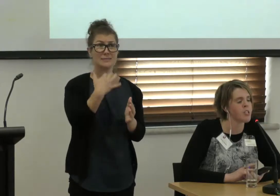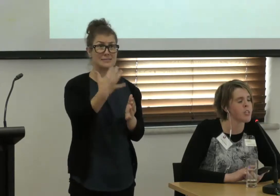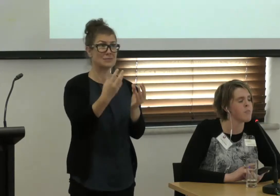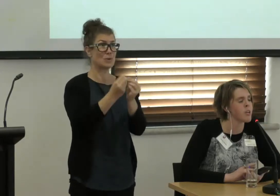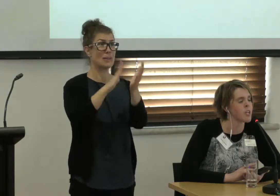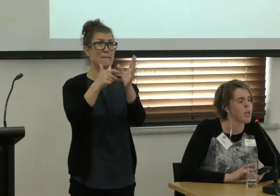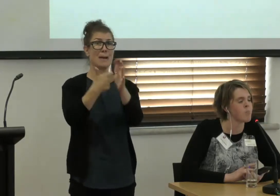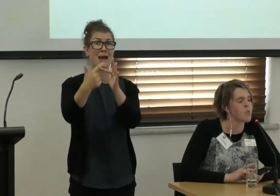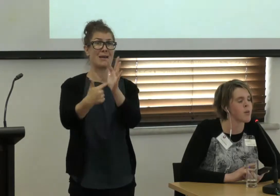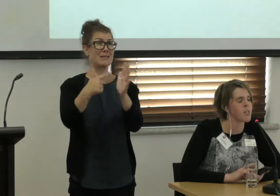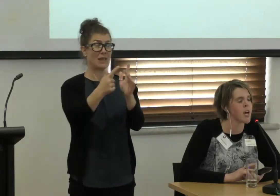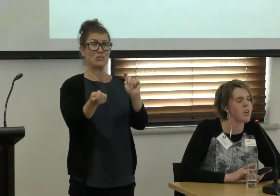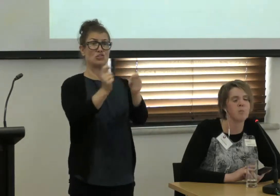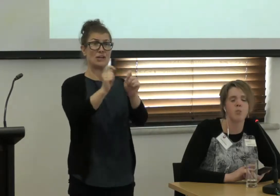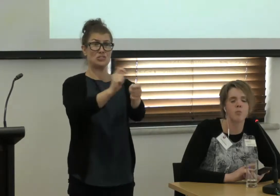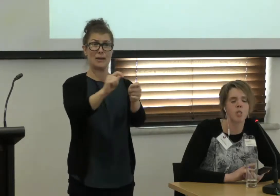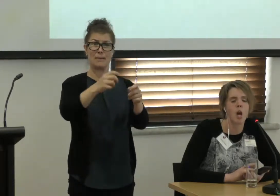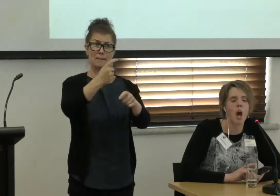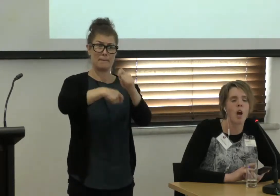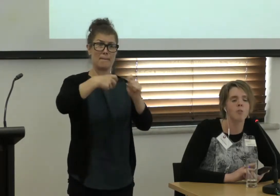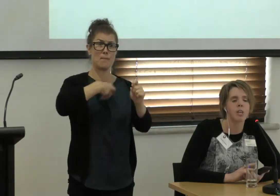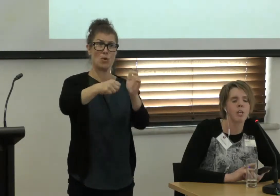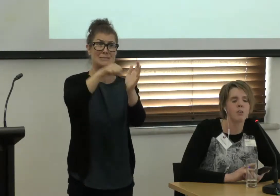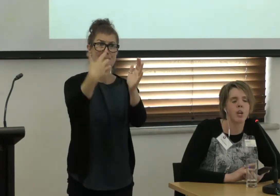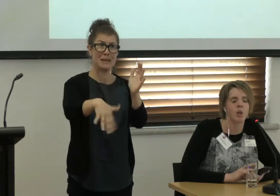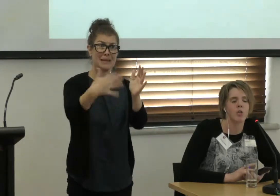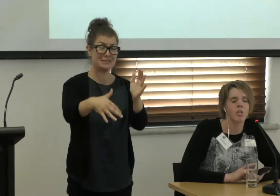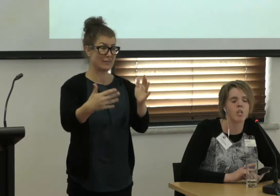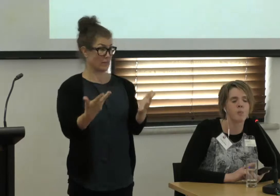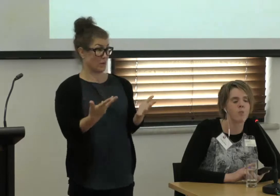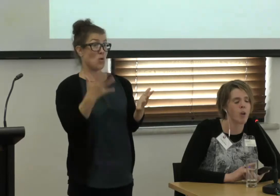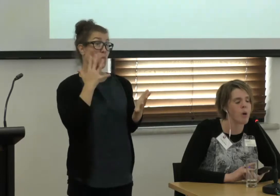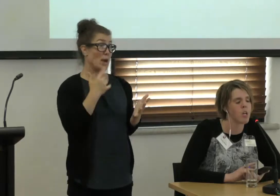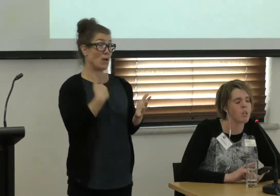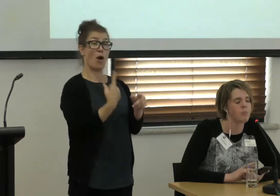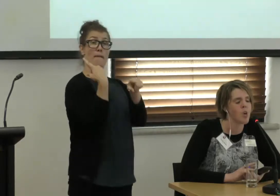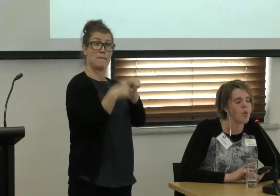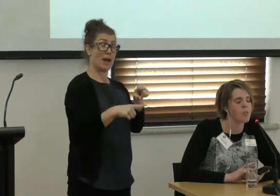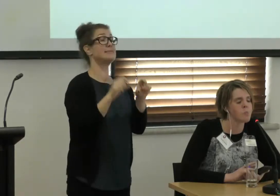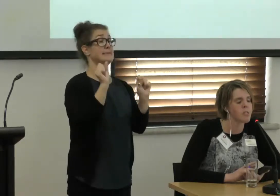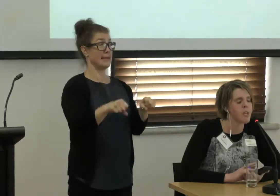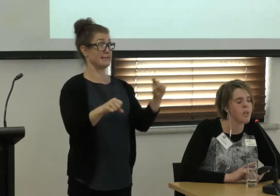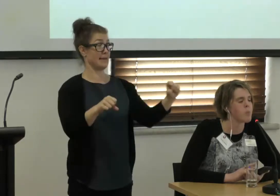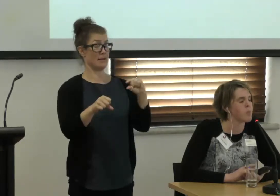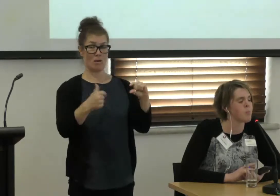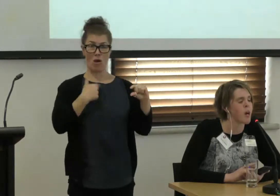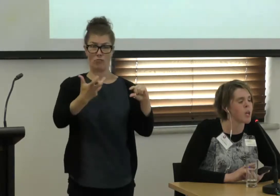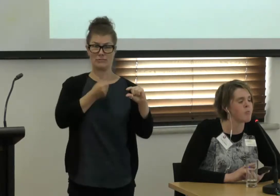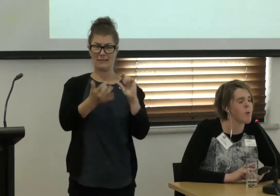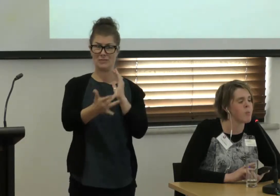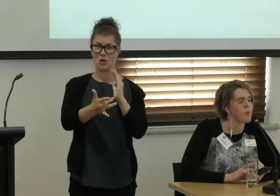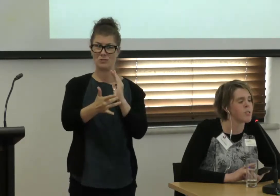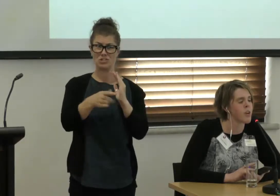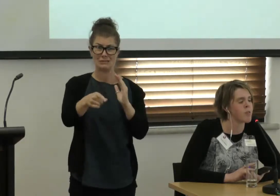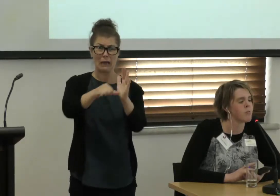changed significantly between the date of prescription and receipt of the technology that has been recommended, which is particularly problematic for